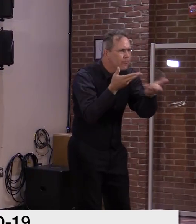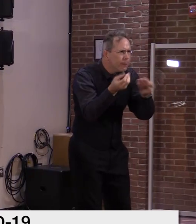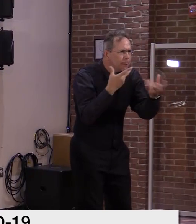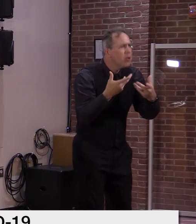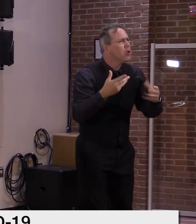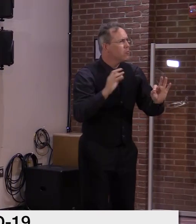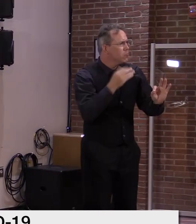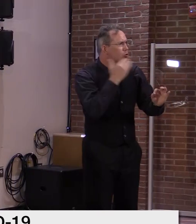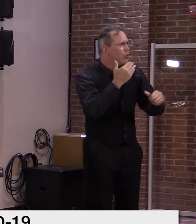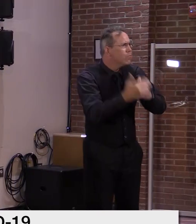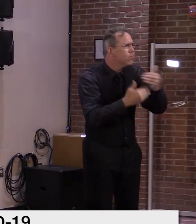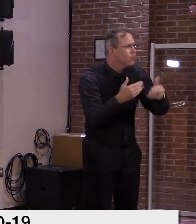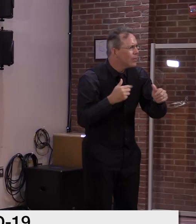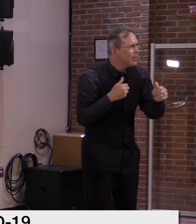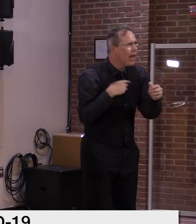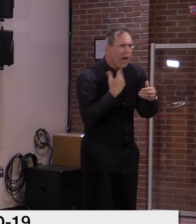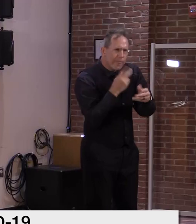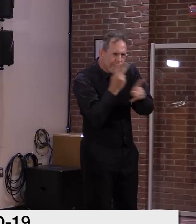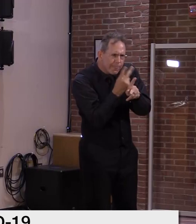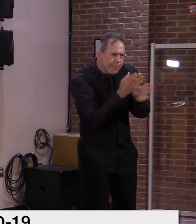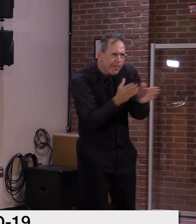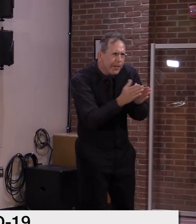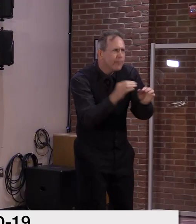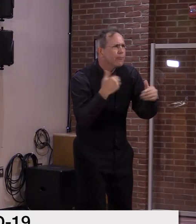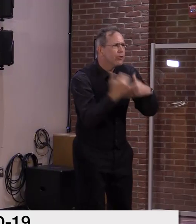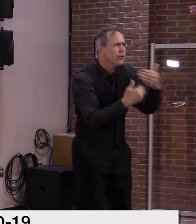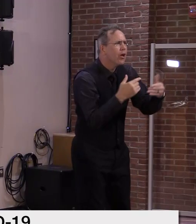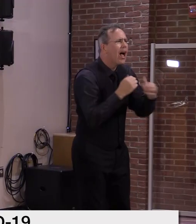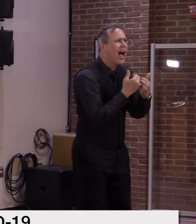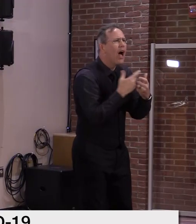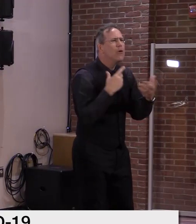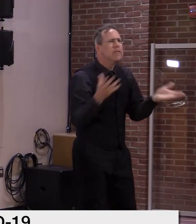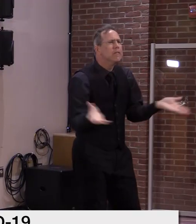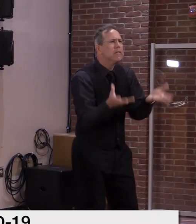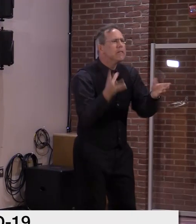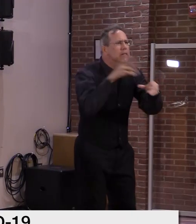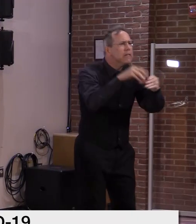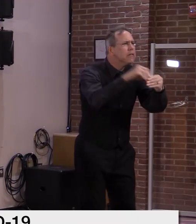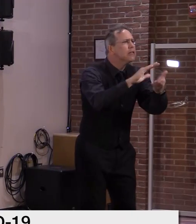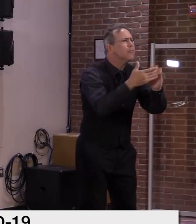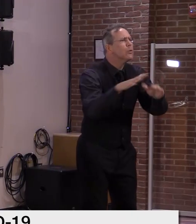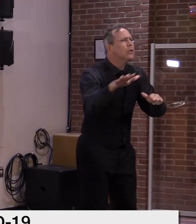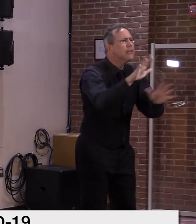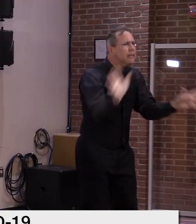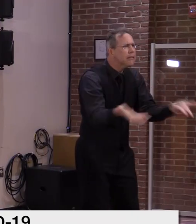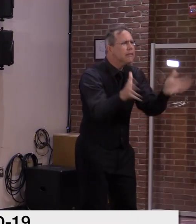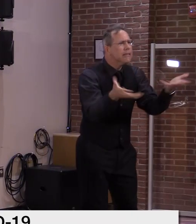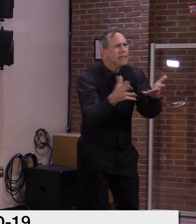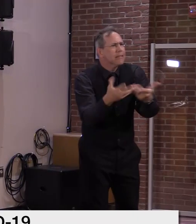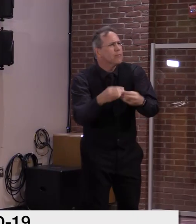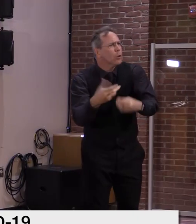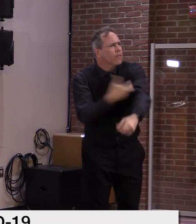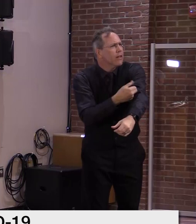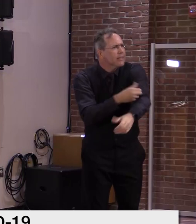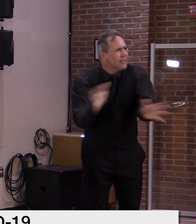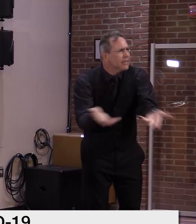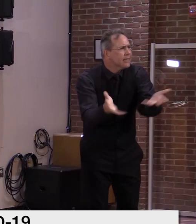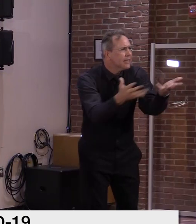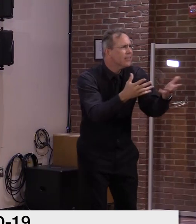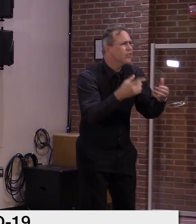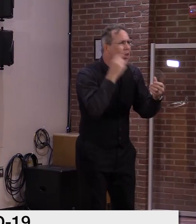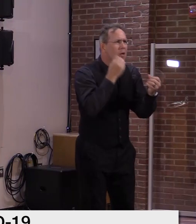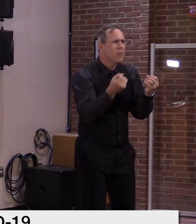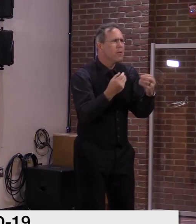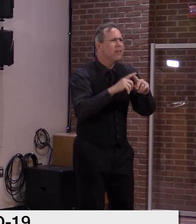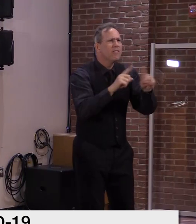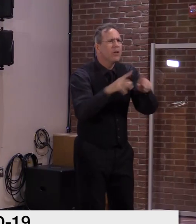people in their communities, and I encourage Vermonters to take advantage of the many convenient opportunities available to